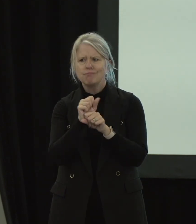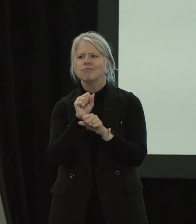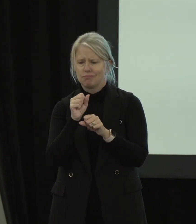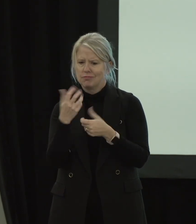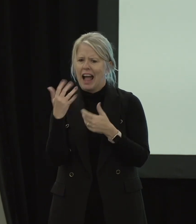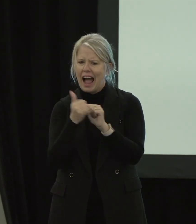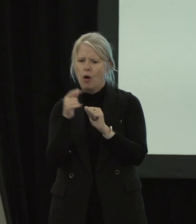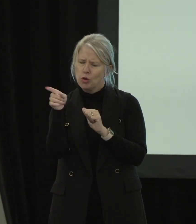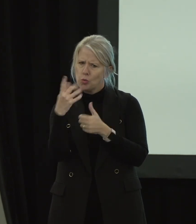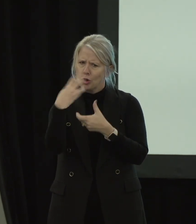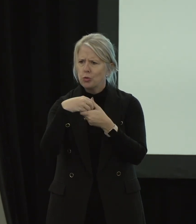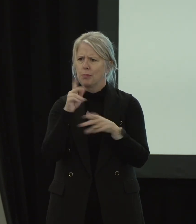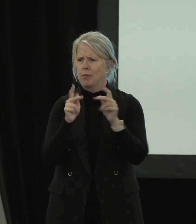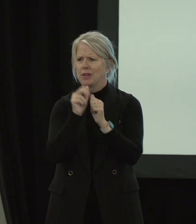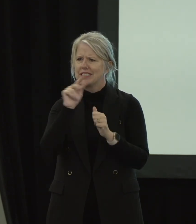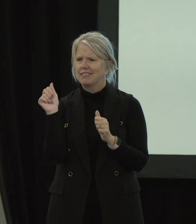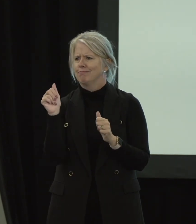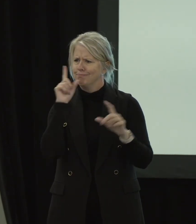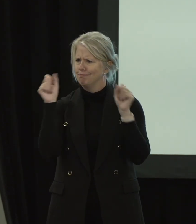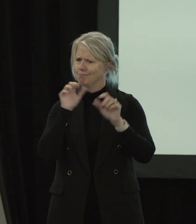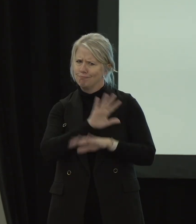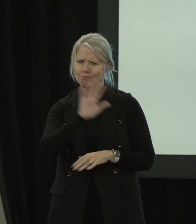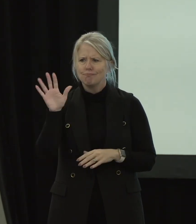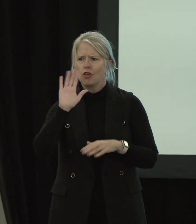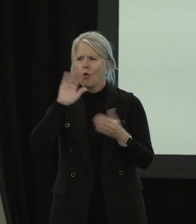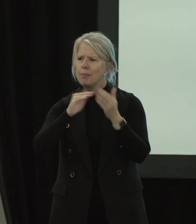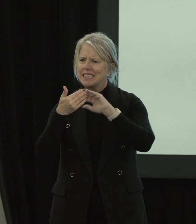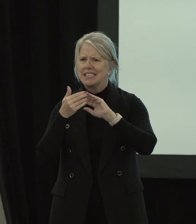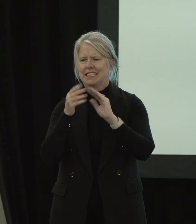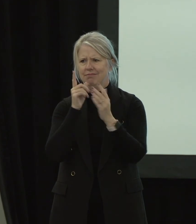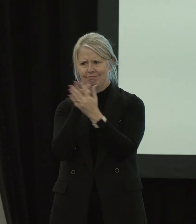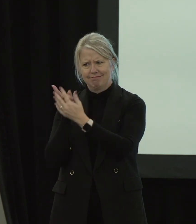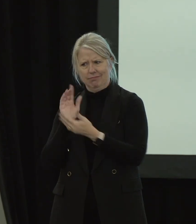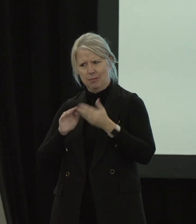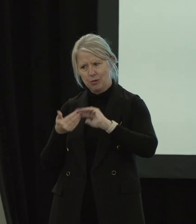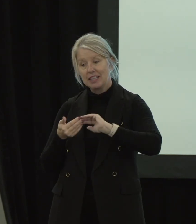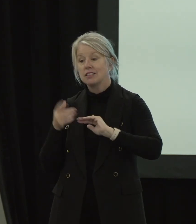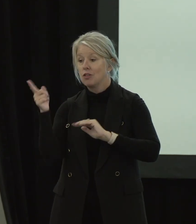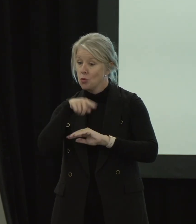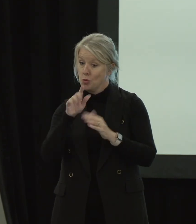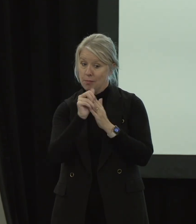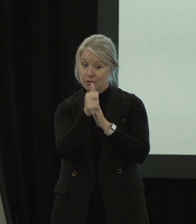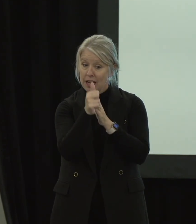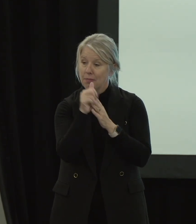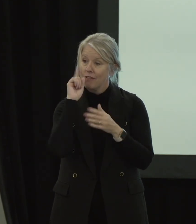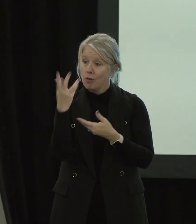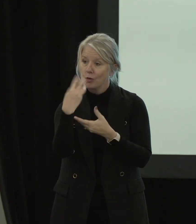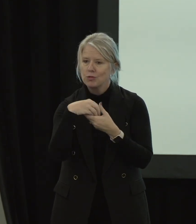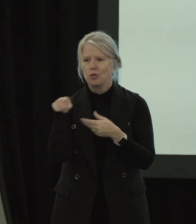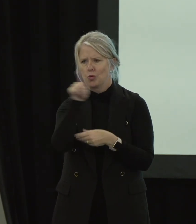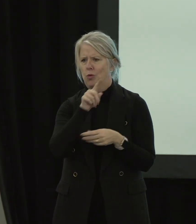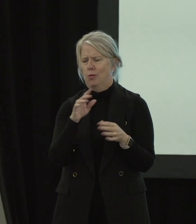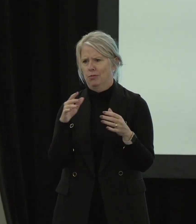with disabilities loudly and broadly across your business communities. As champions for inclusion, you can play